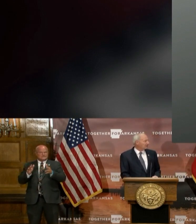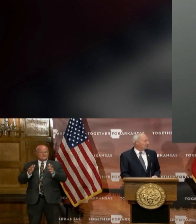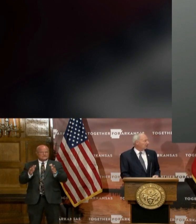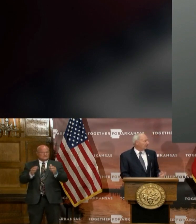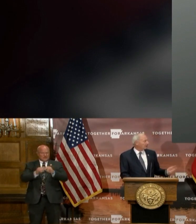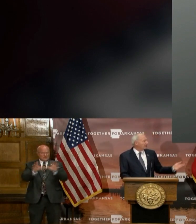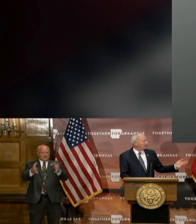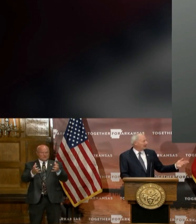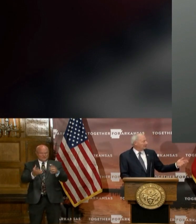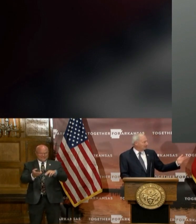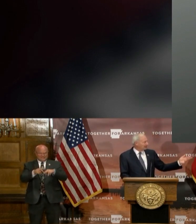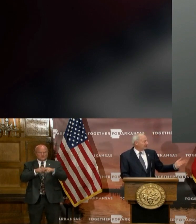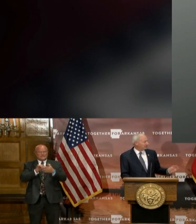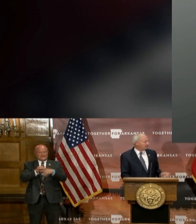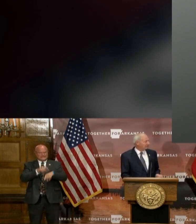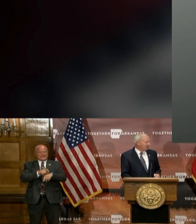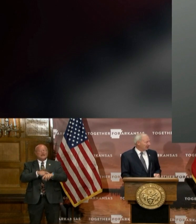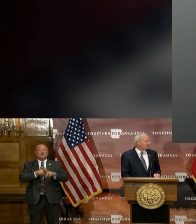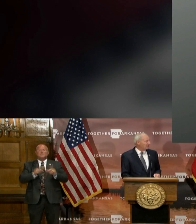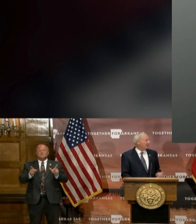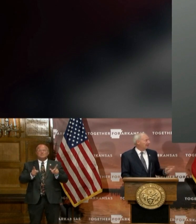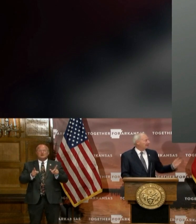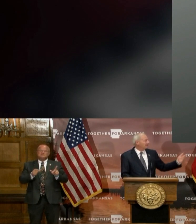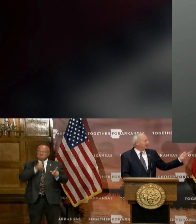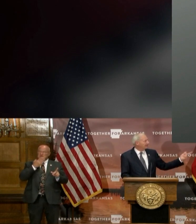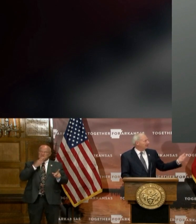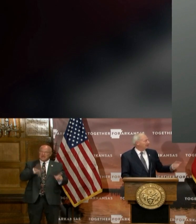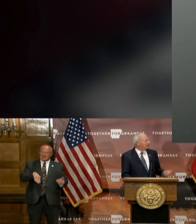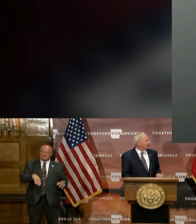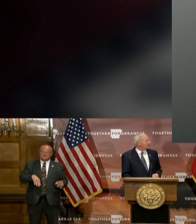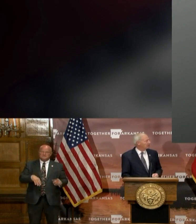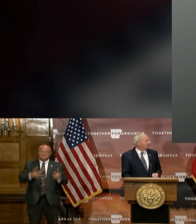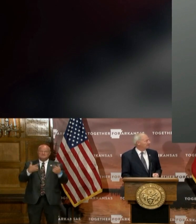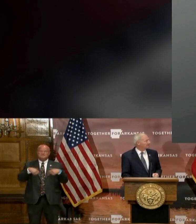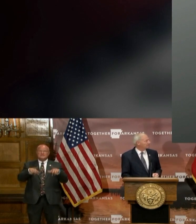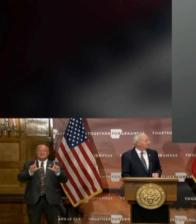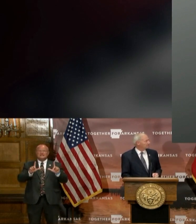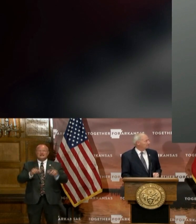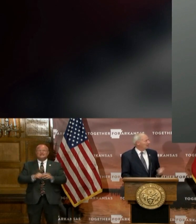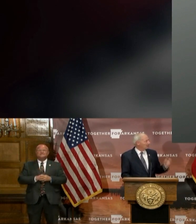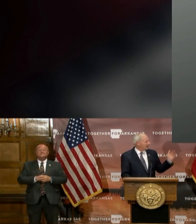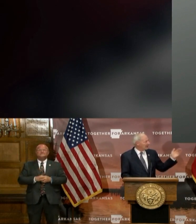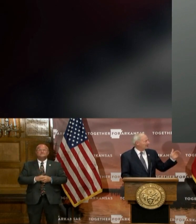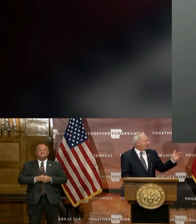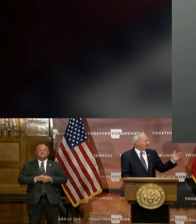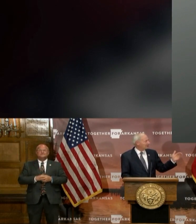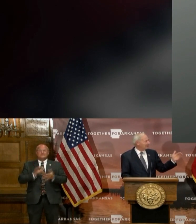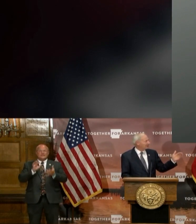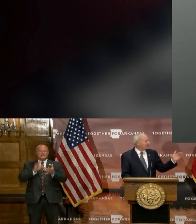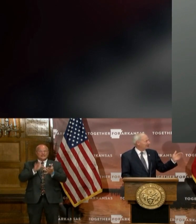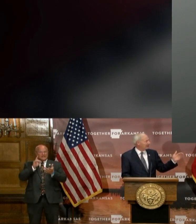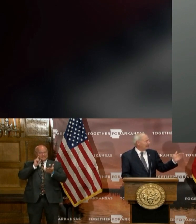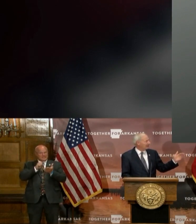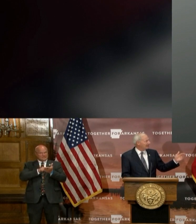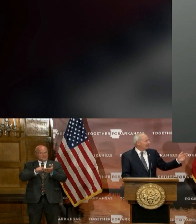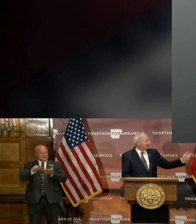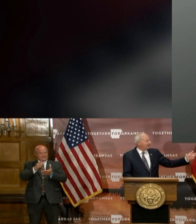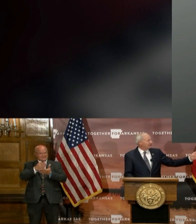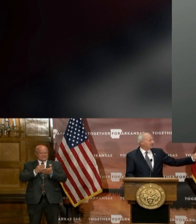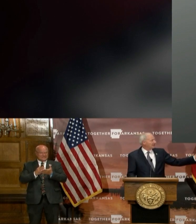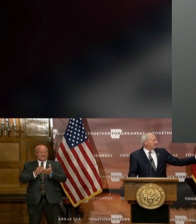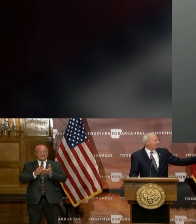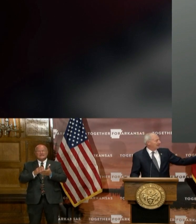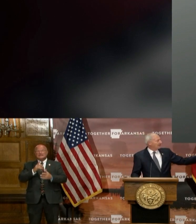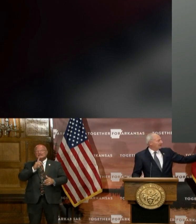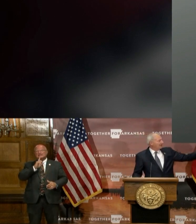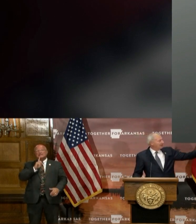we obviously want to increase that, but that's not too bad. If you go to the next one, on the contact tracing side,